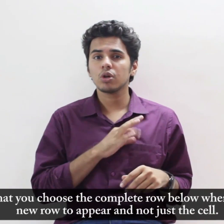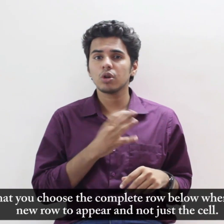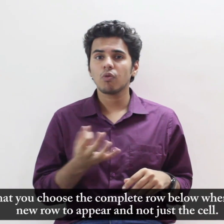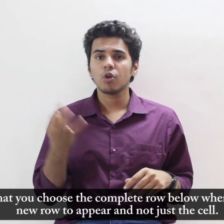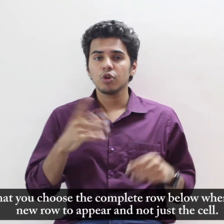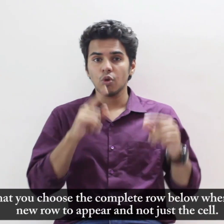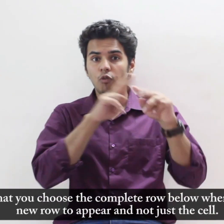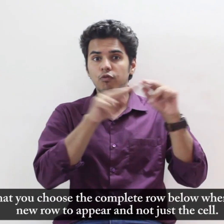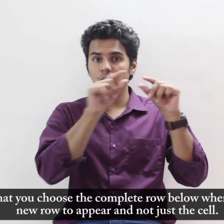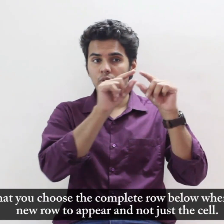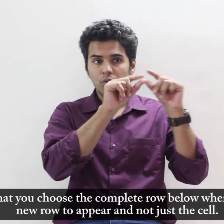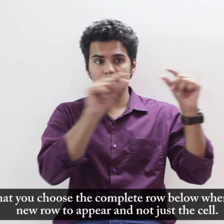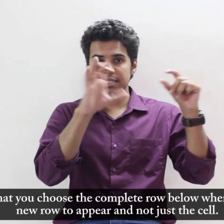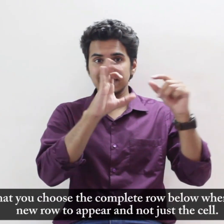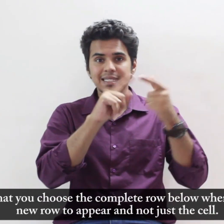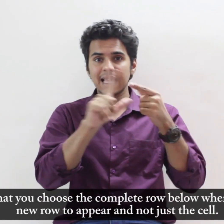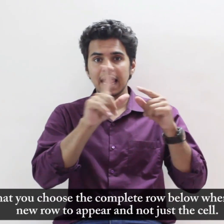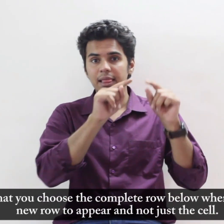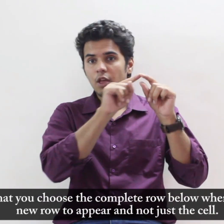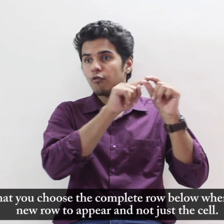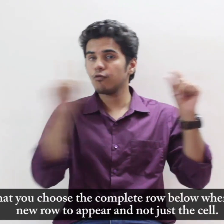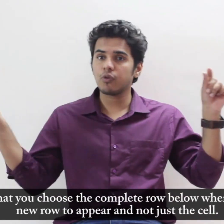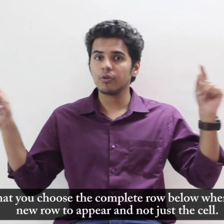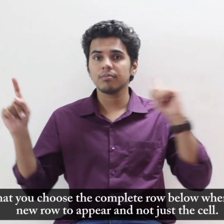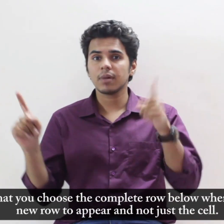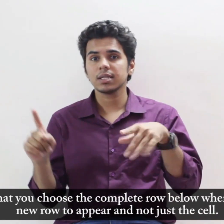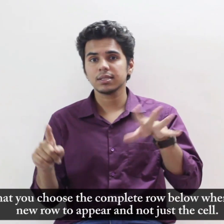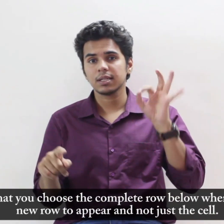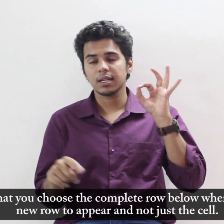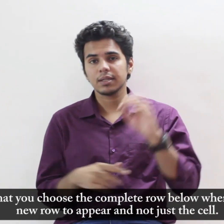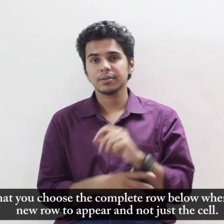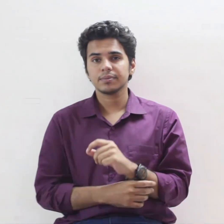below where you wish the new row to appear and not just the cell.